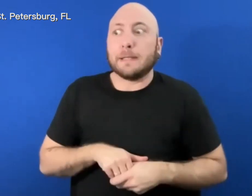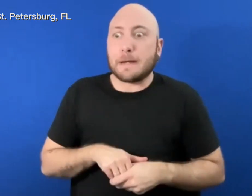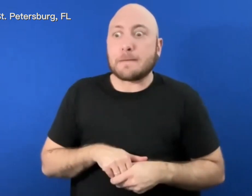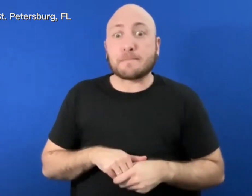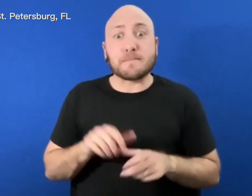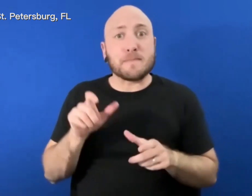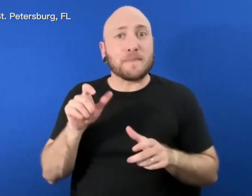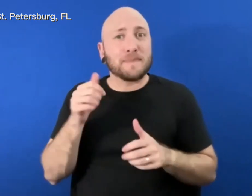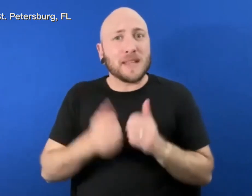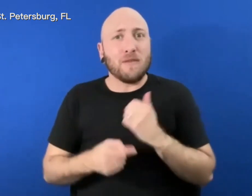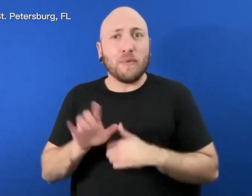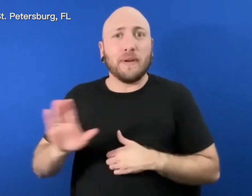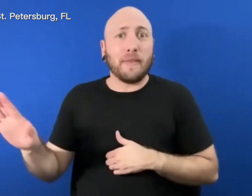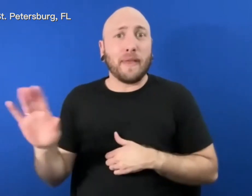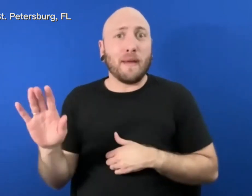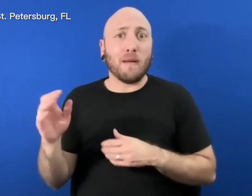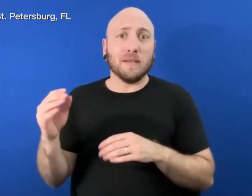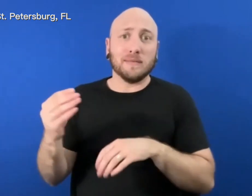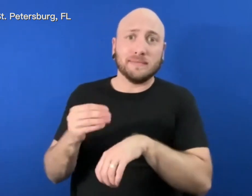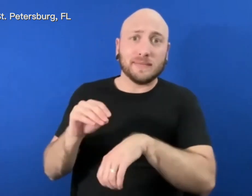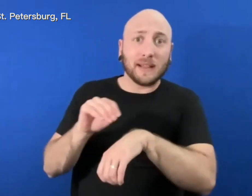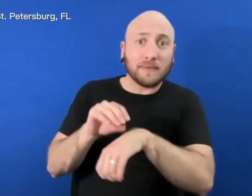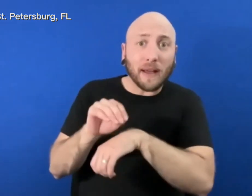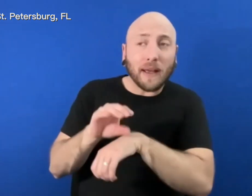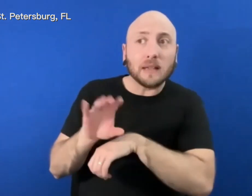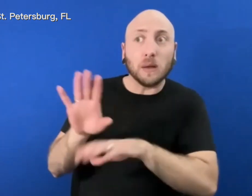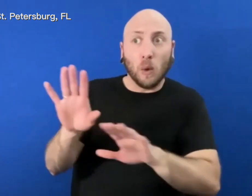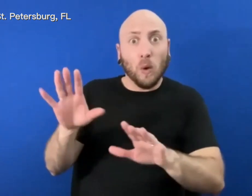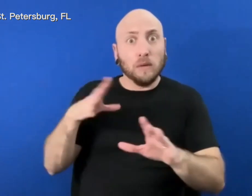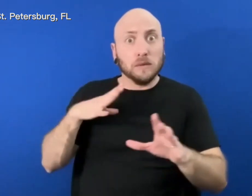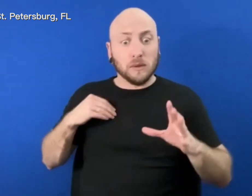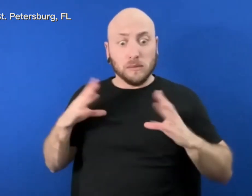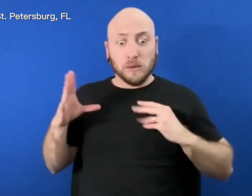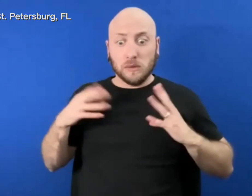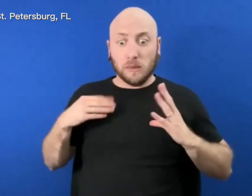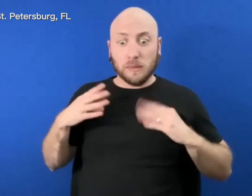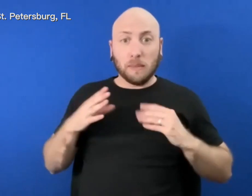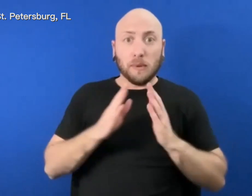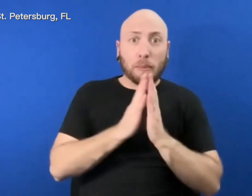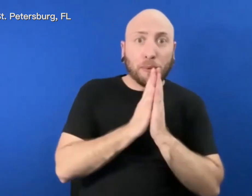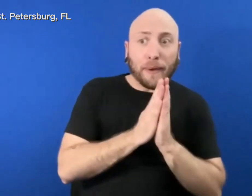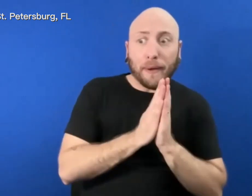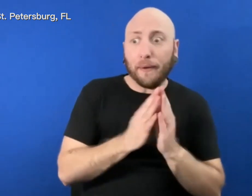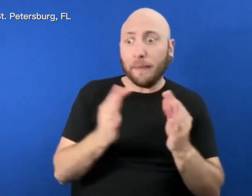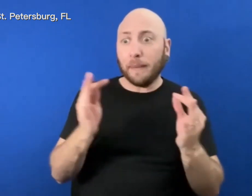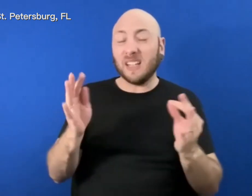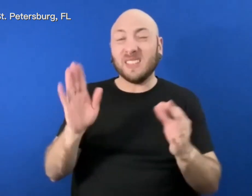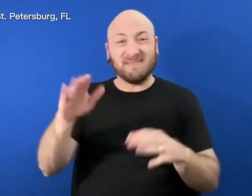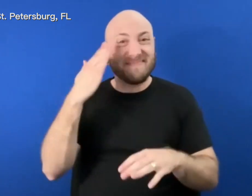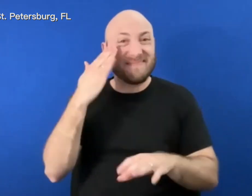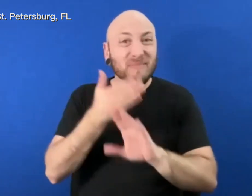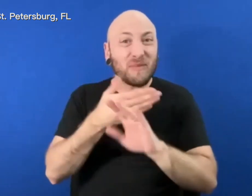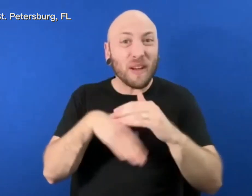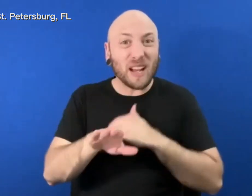like prayer and meditation, stuff that was just so foreign to me growing up, being like a delinquent